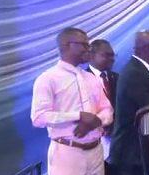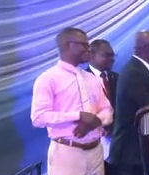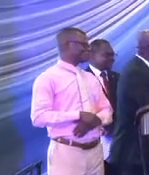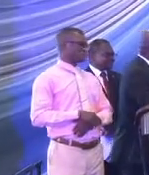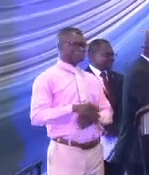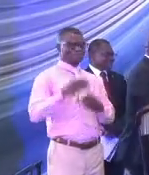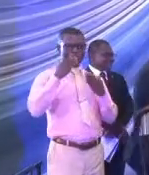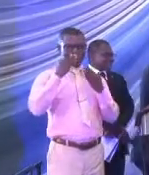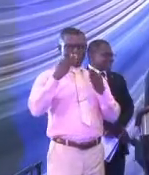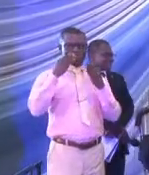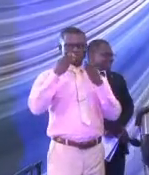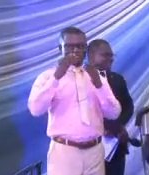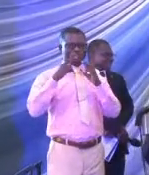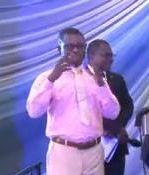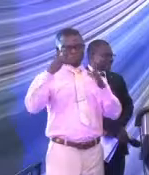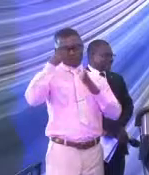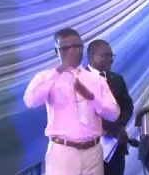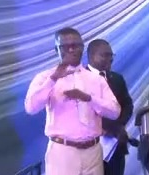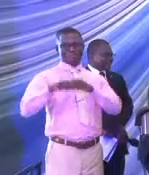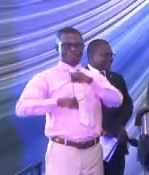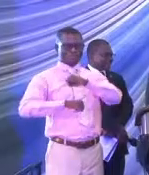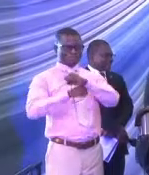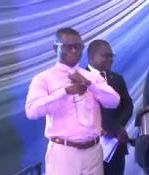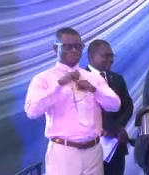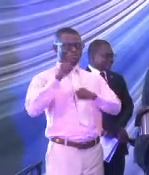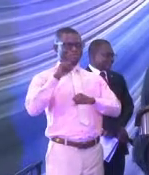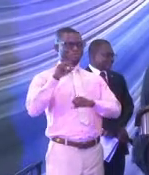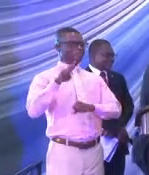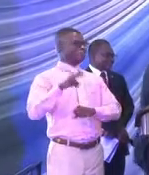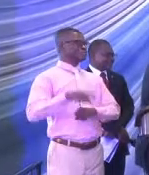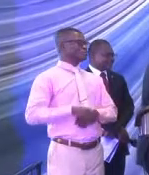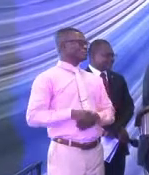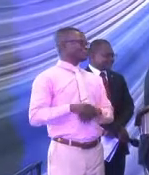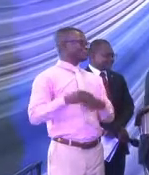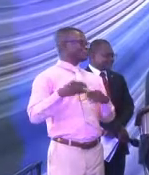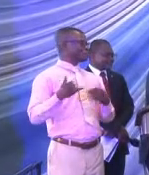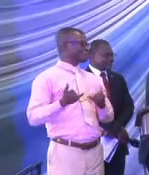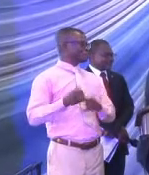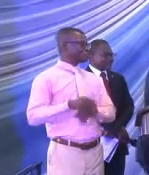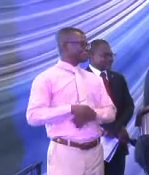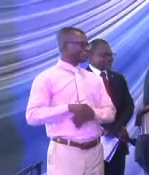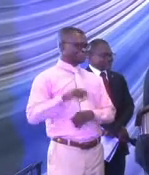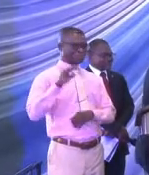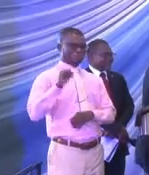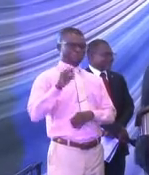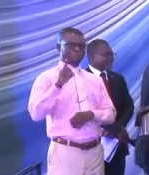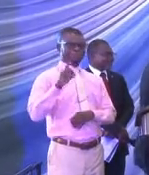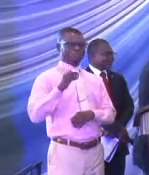Thank you very much for your support, sir. Now, the MD of FOTEM